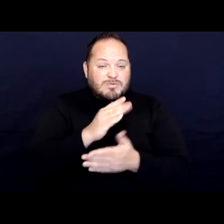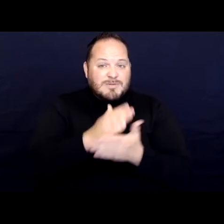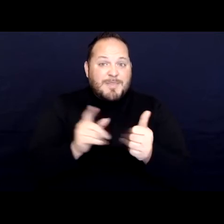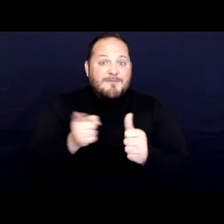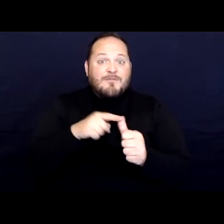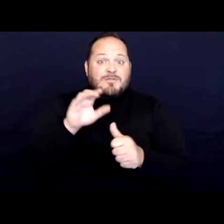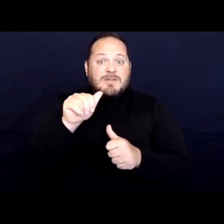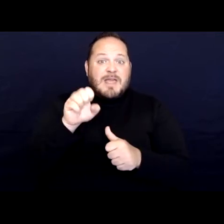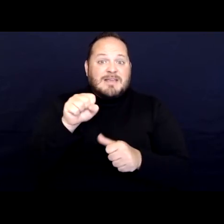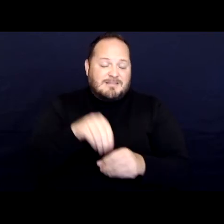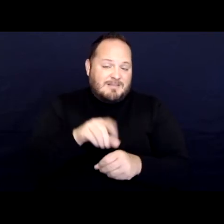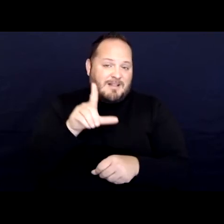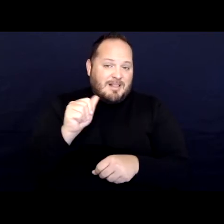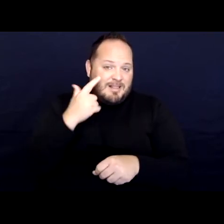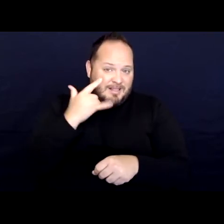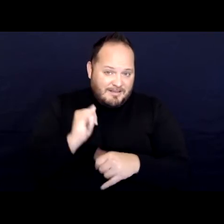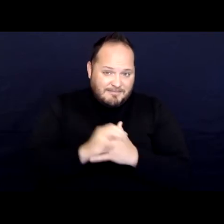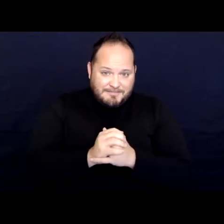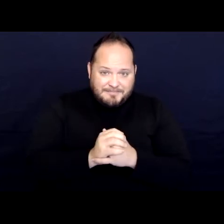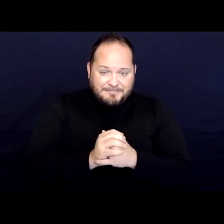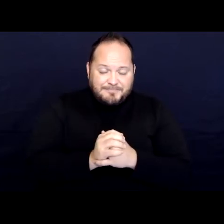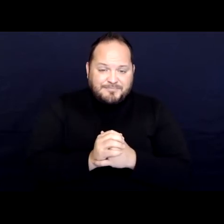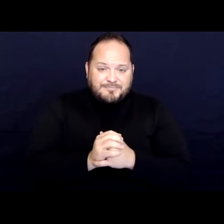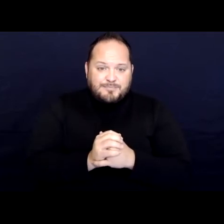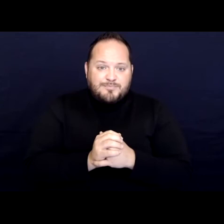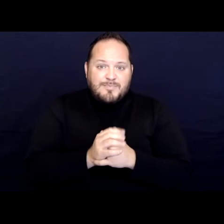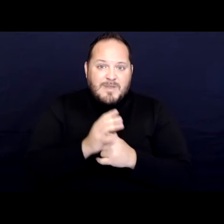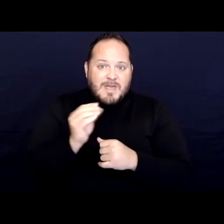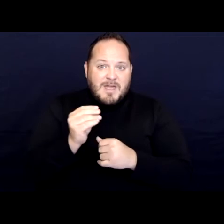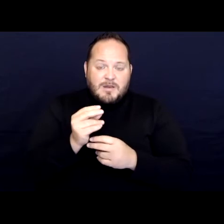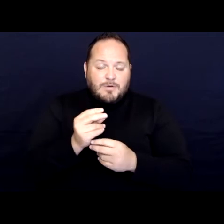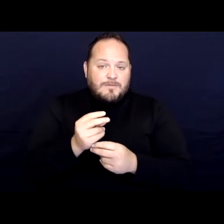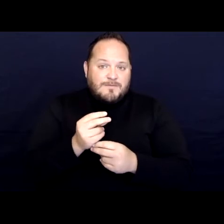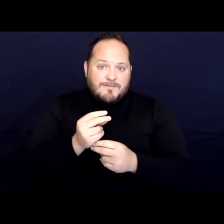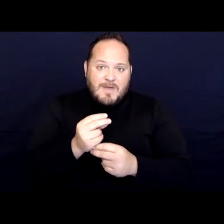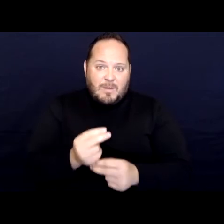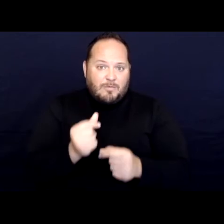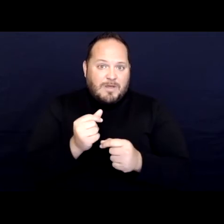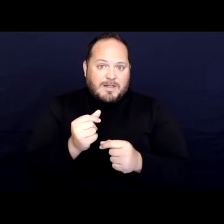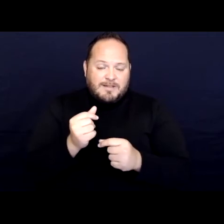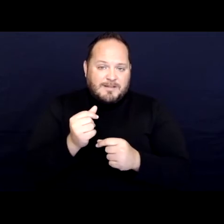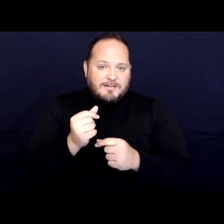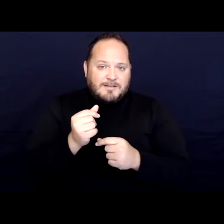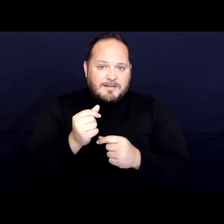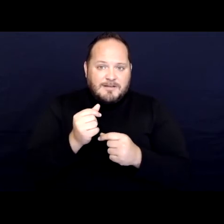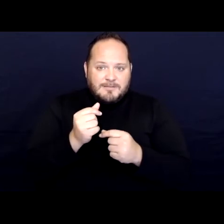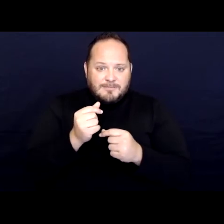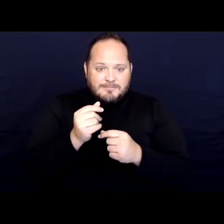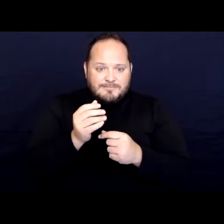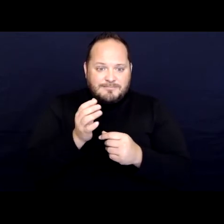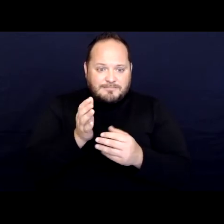in LA, um, and very, very quickly through um,